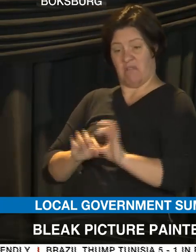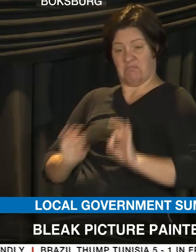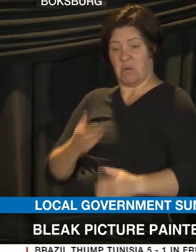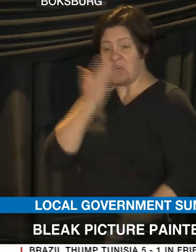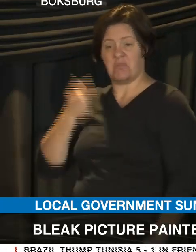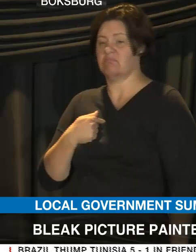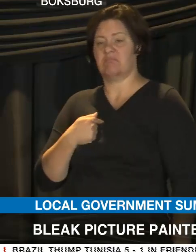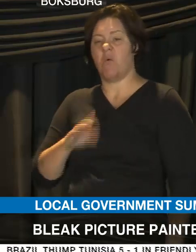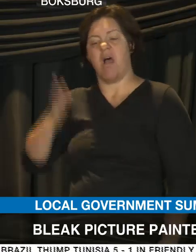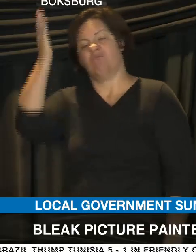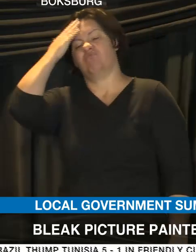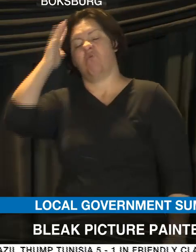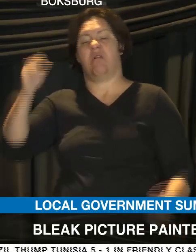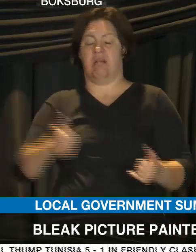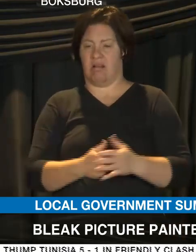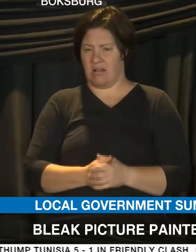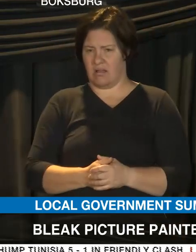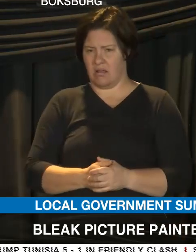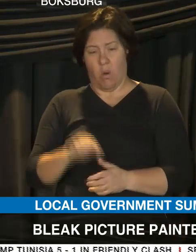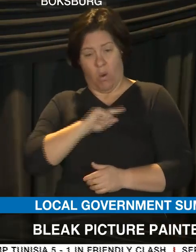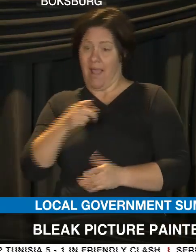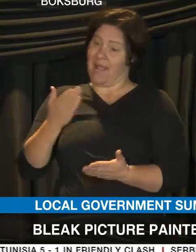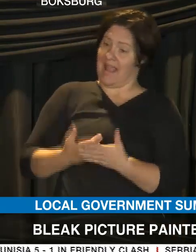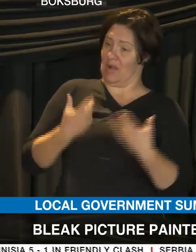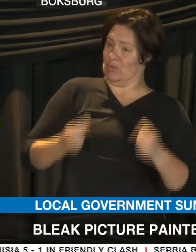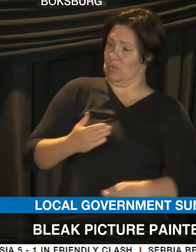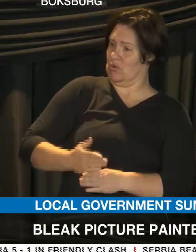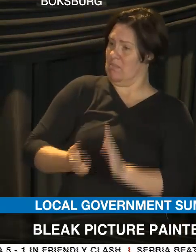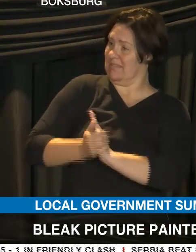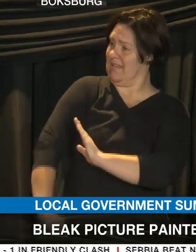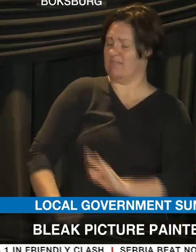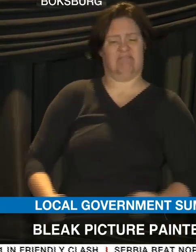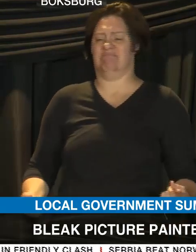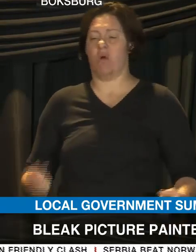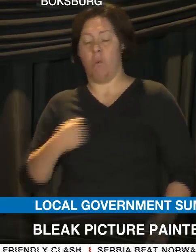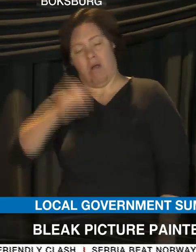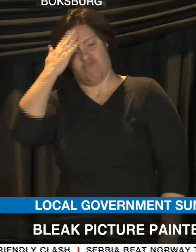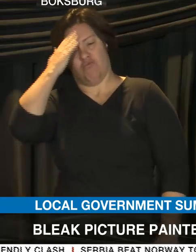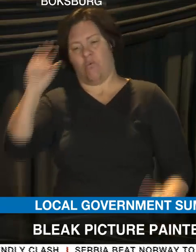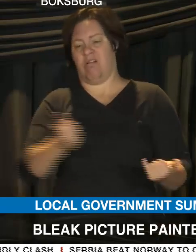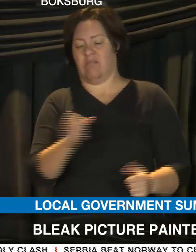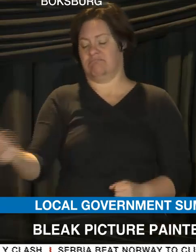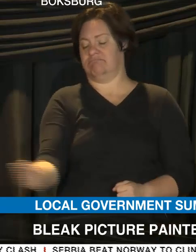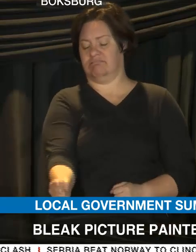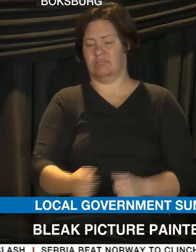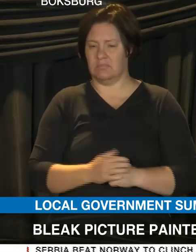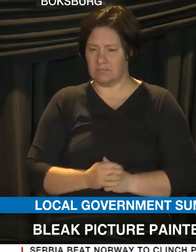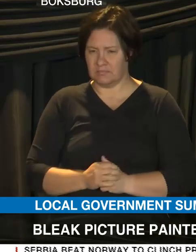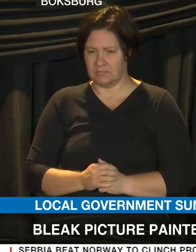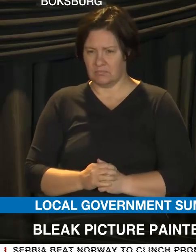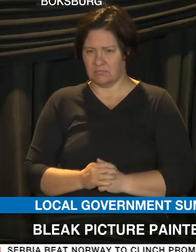because they are known, not so much because of their skills. Now, in carrying out this